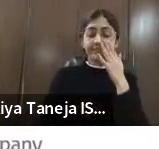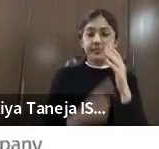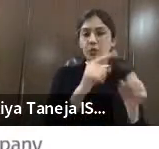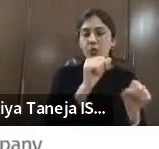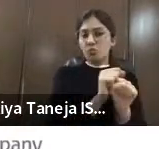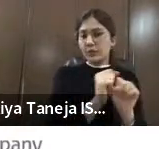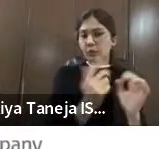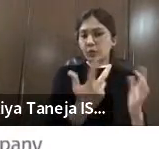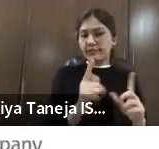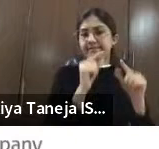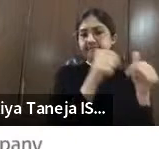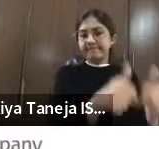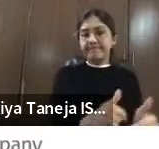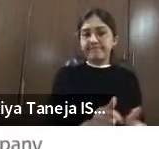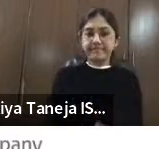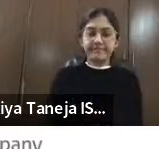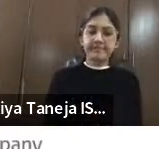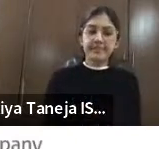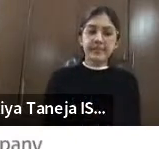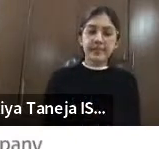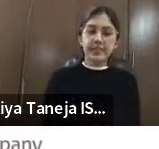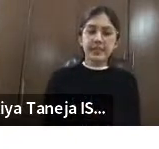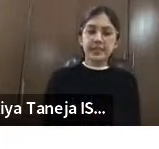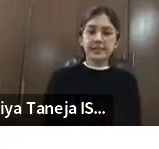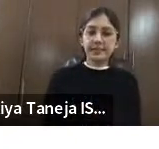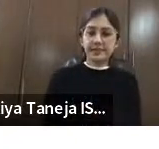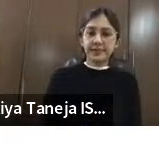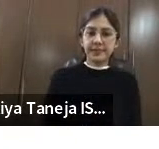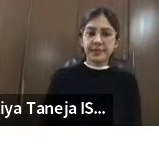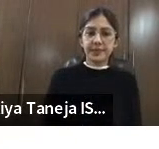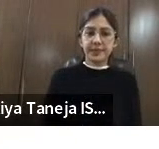Over to you, Mr. Uttam Mukherjee.